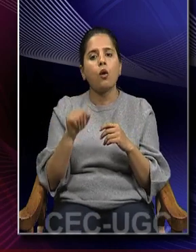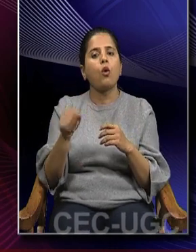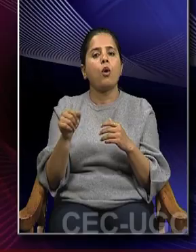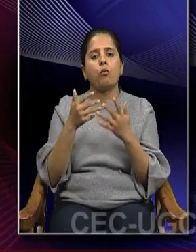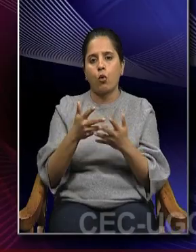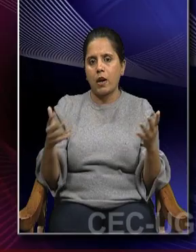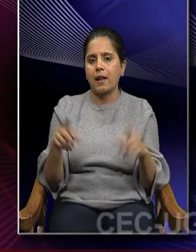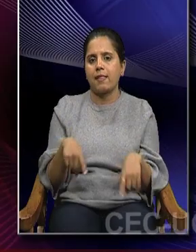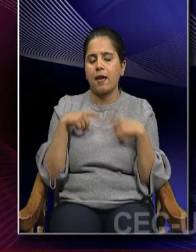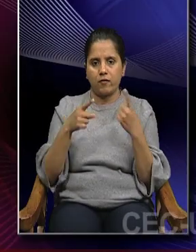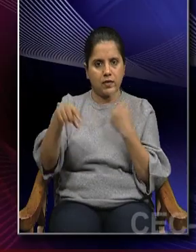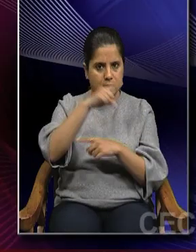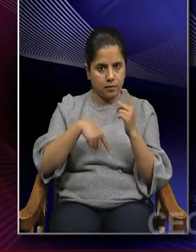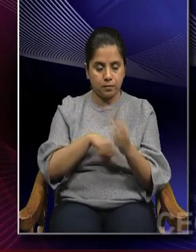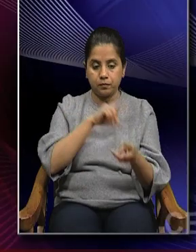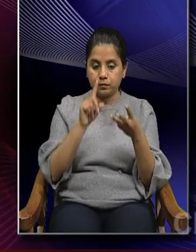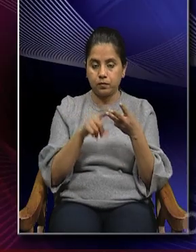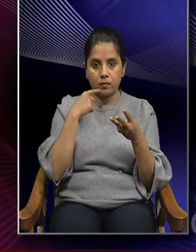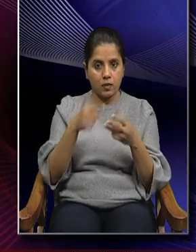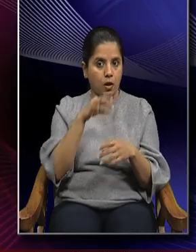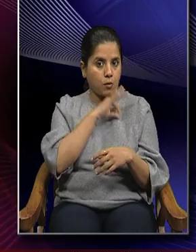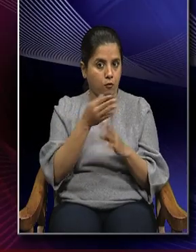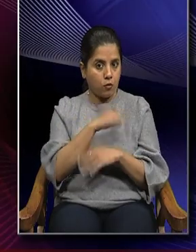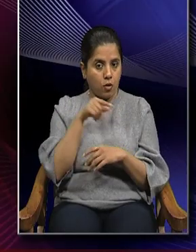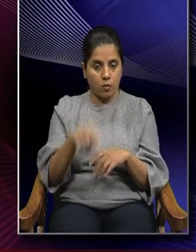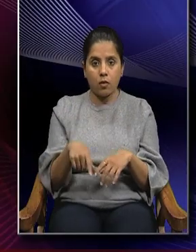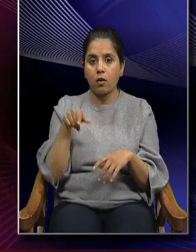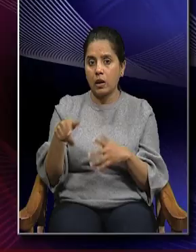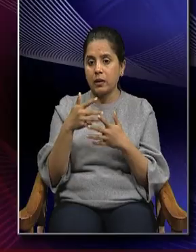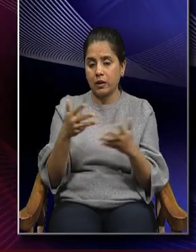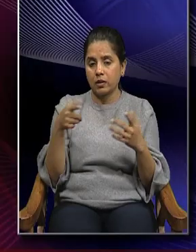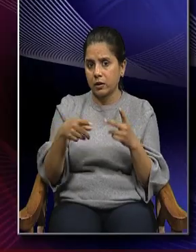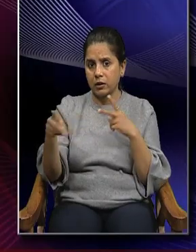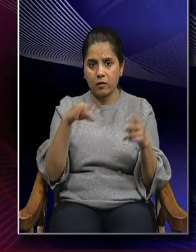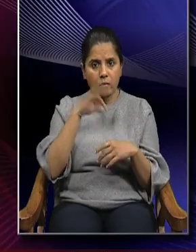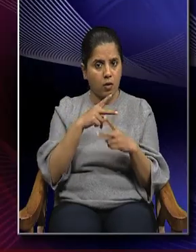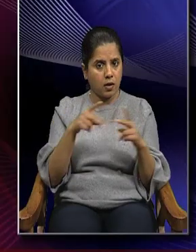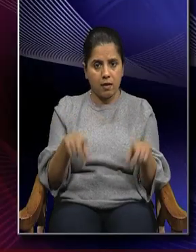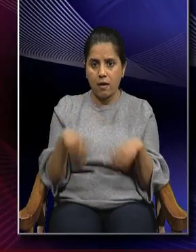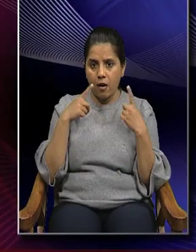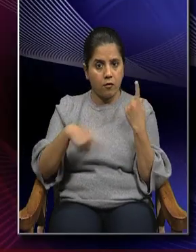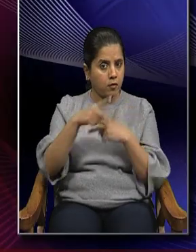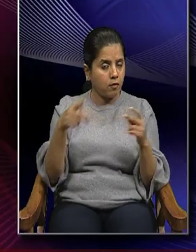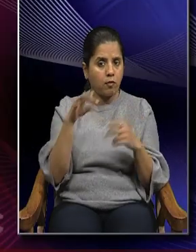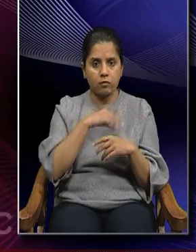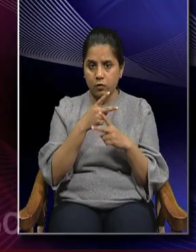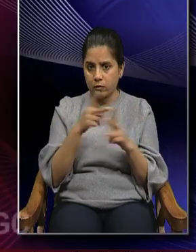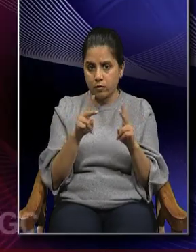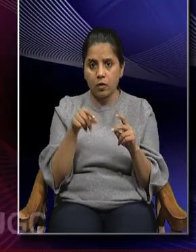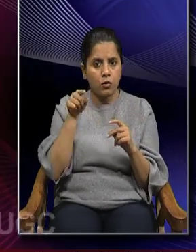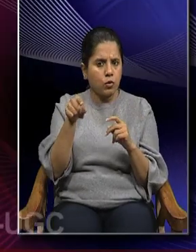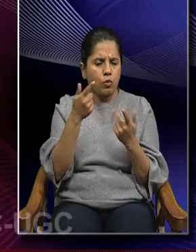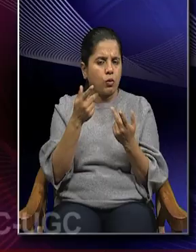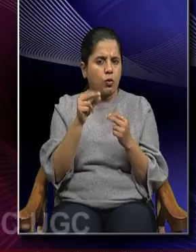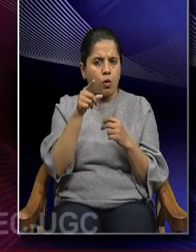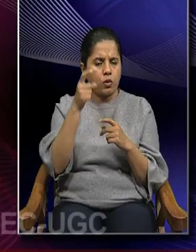cycle. Third is that profit from a product vary at different stages in the life cycle. You cannot assume that